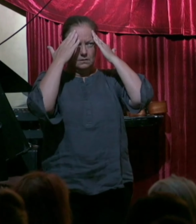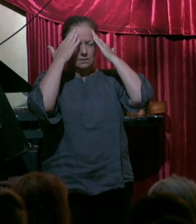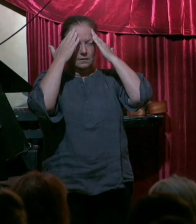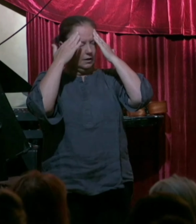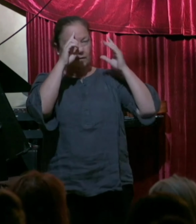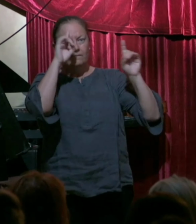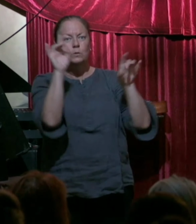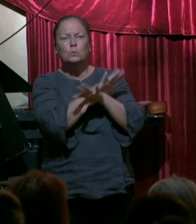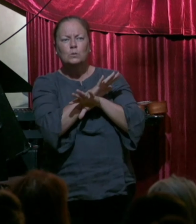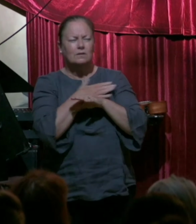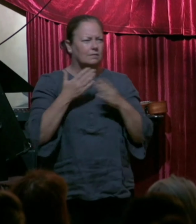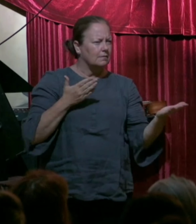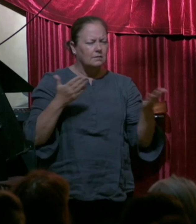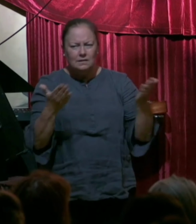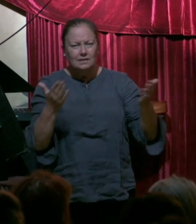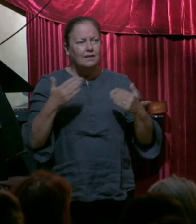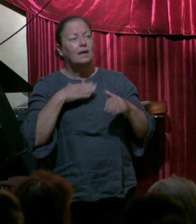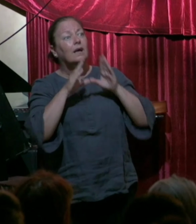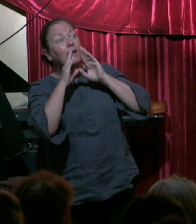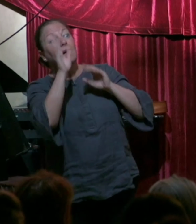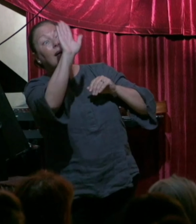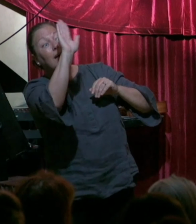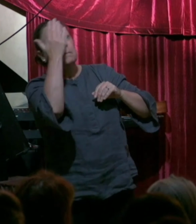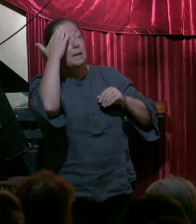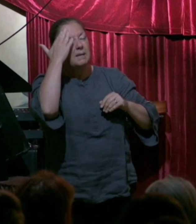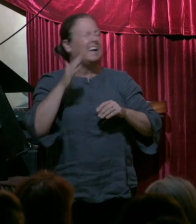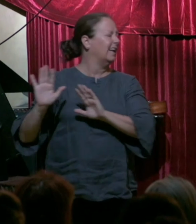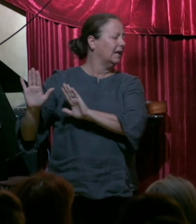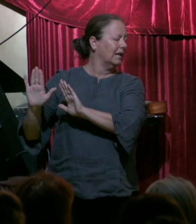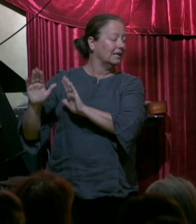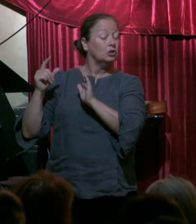So confusing. I would call up my mum. Hi mum, how are you? She said,